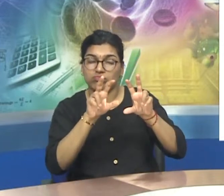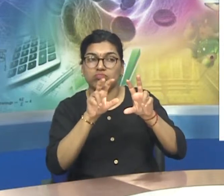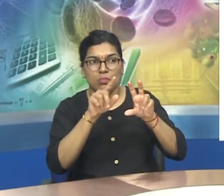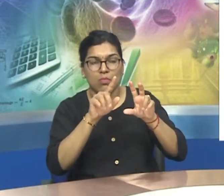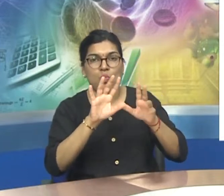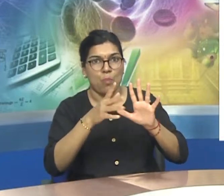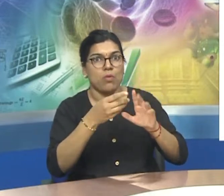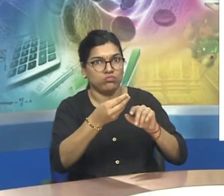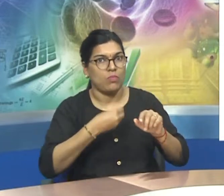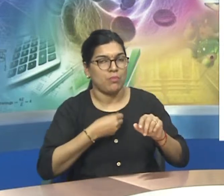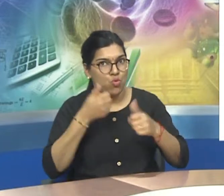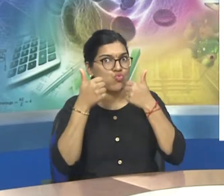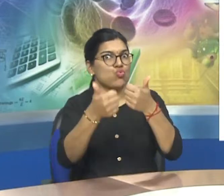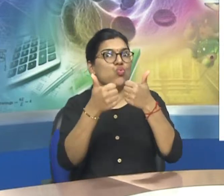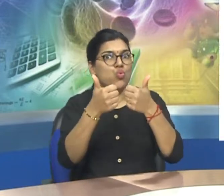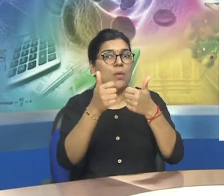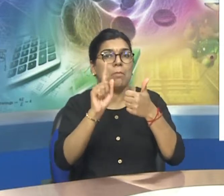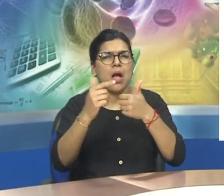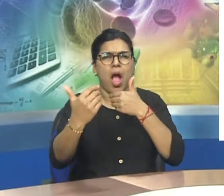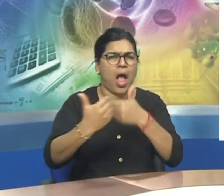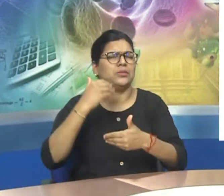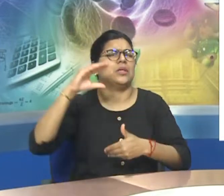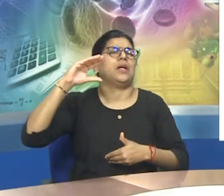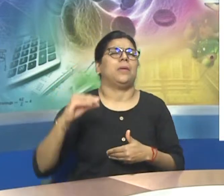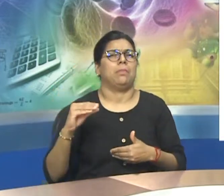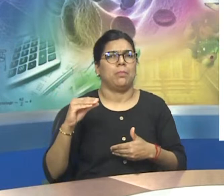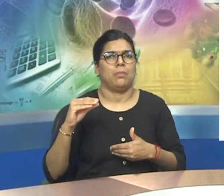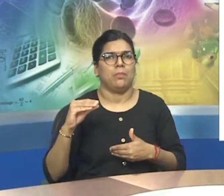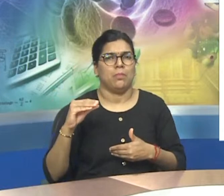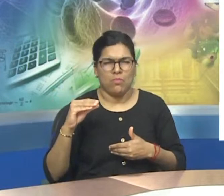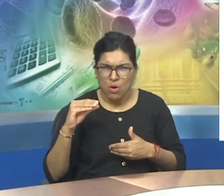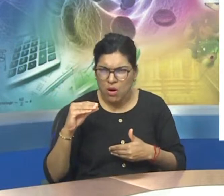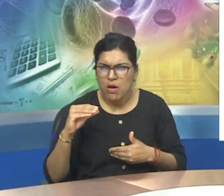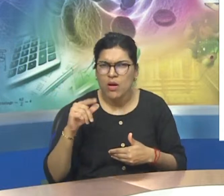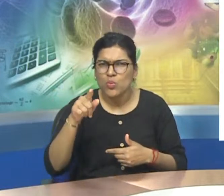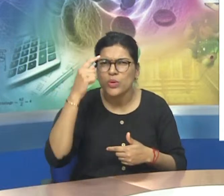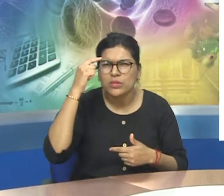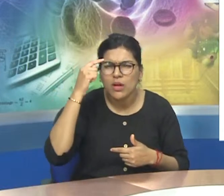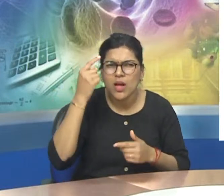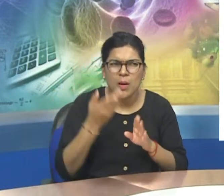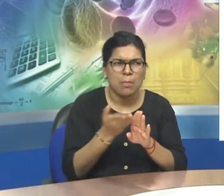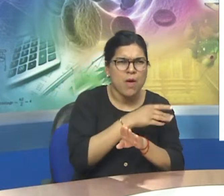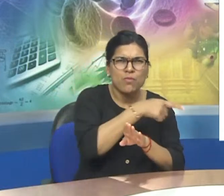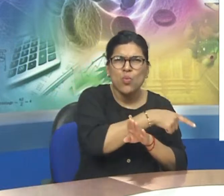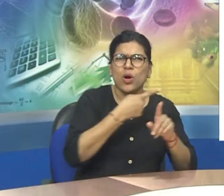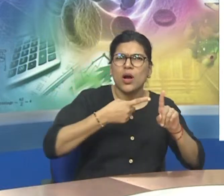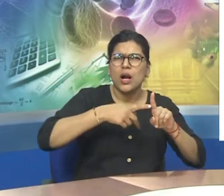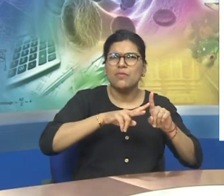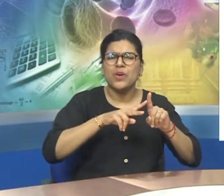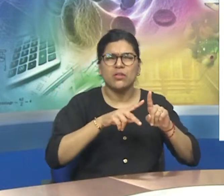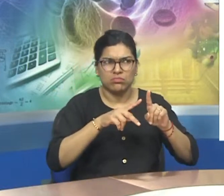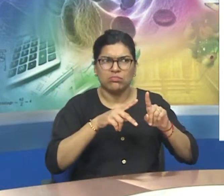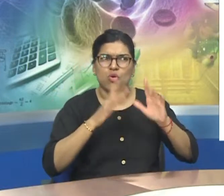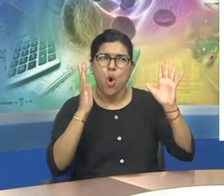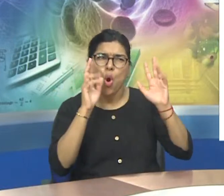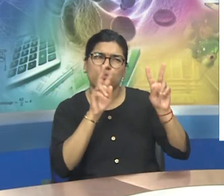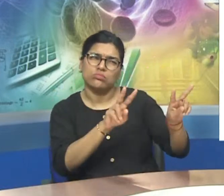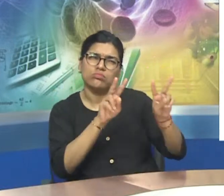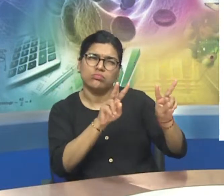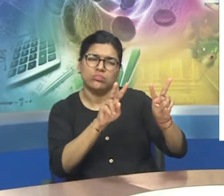perspective. Television is doing more good than harm. What do you think? What we discussed in